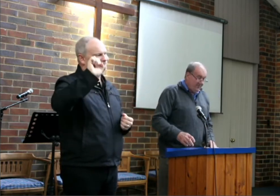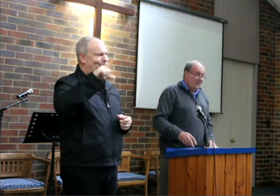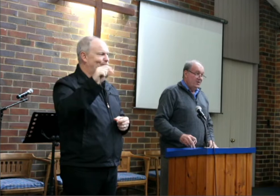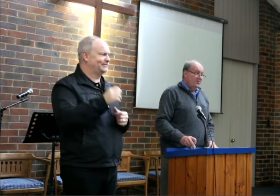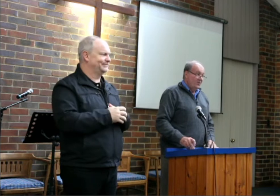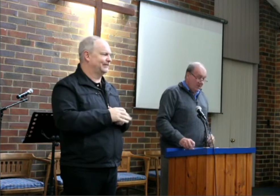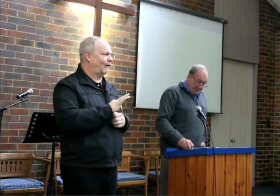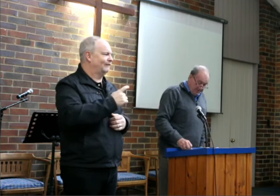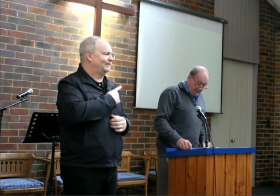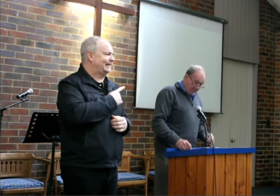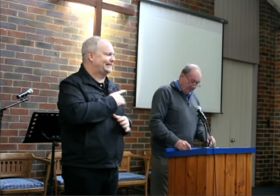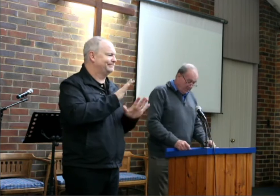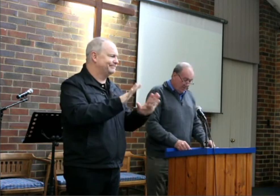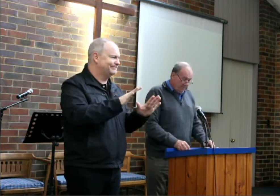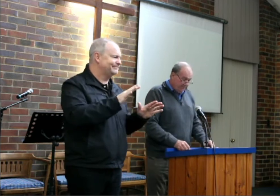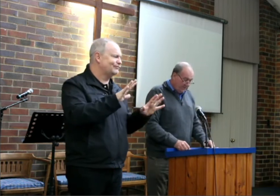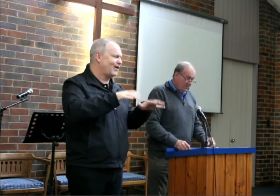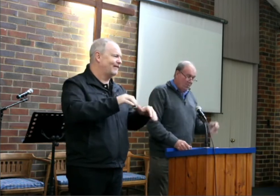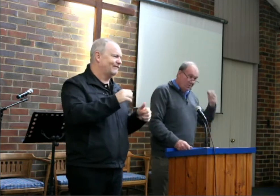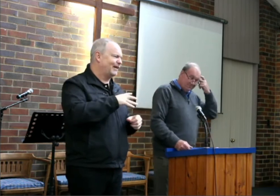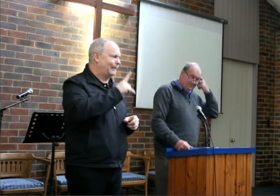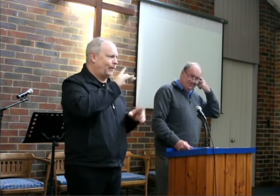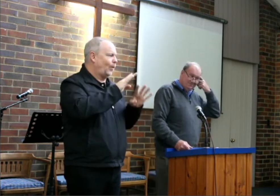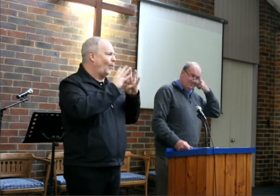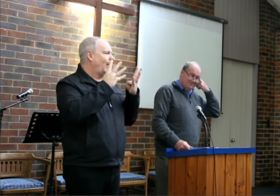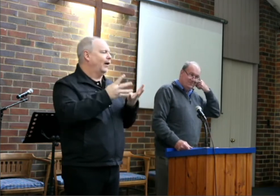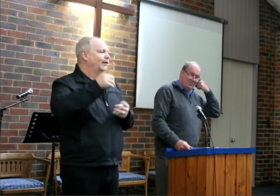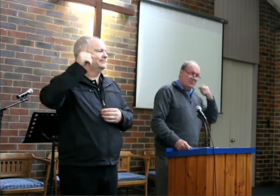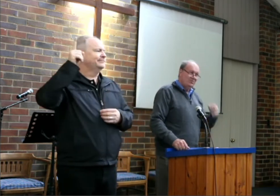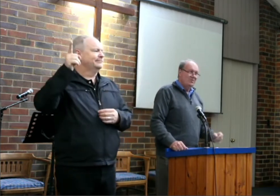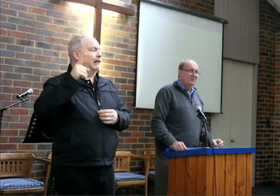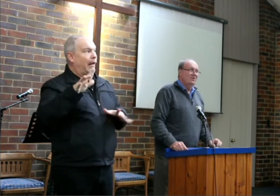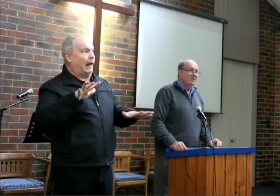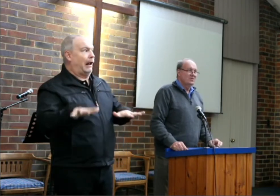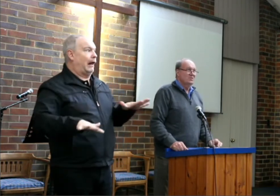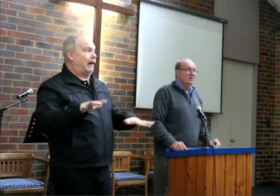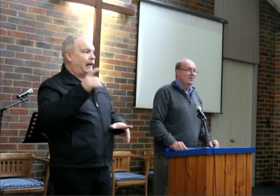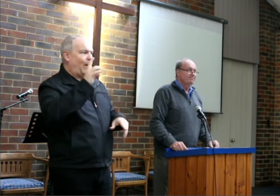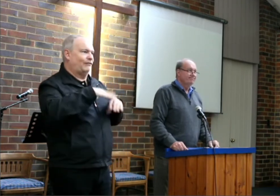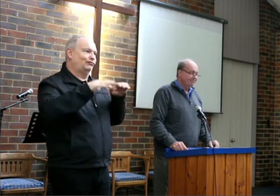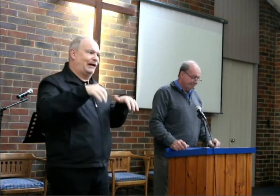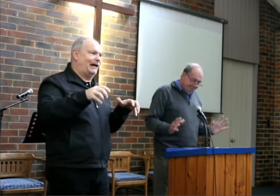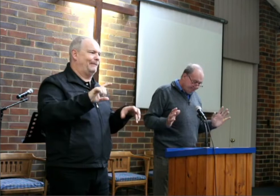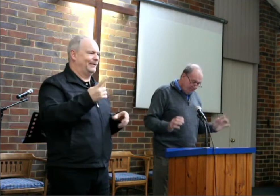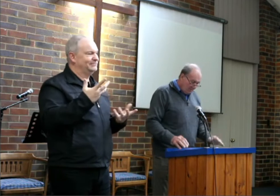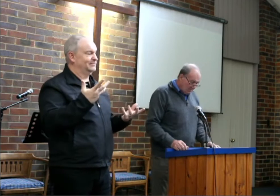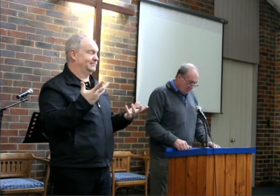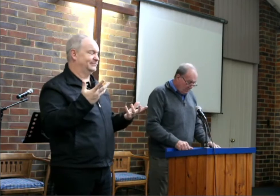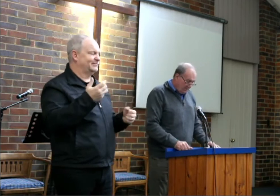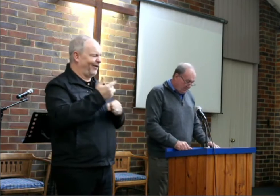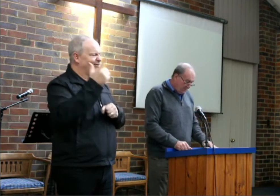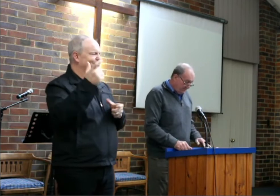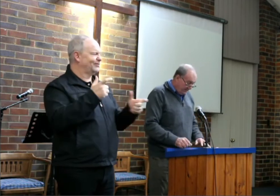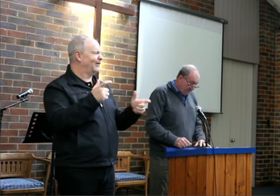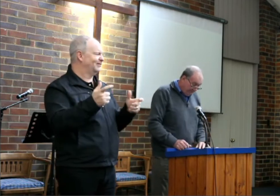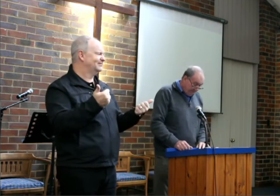not fear, everybody. Do not fear. People in the world, they must be really, really anxious, but God's got it all